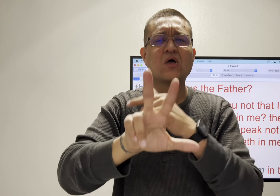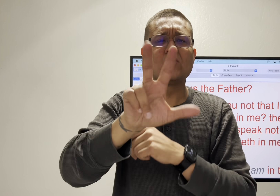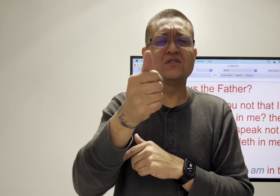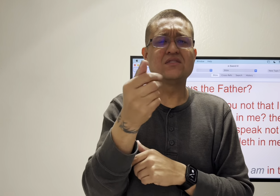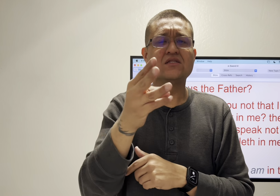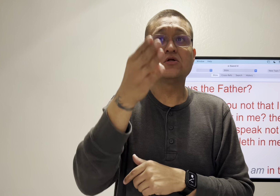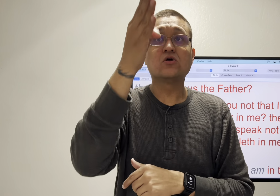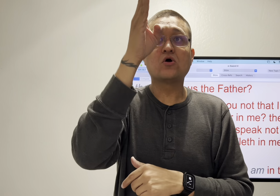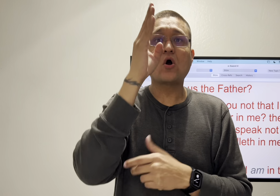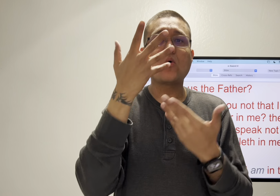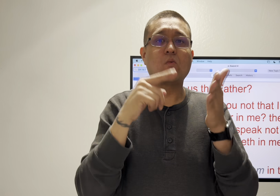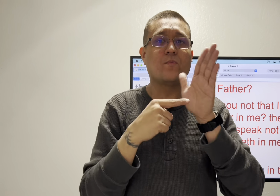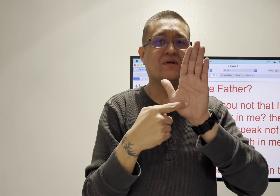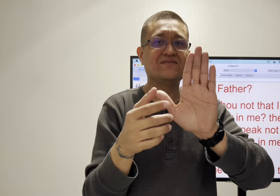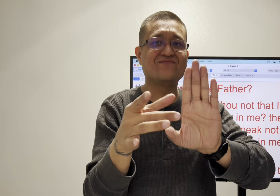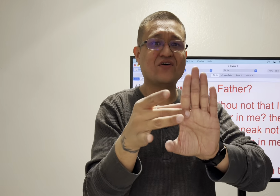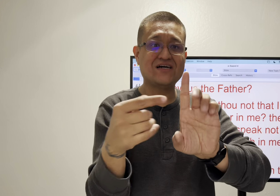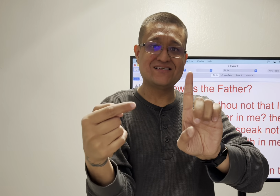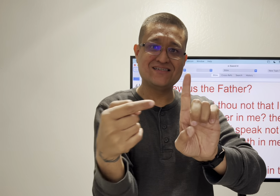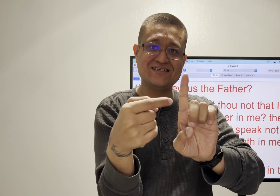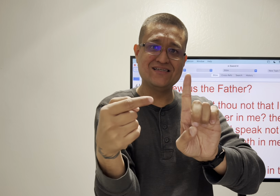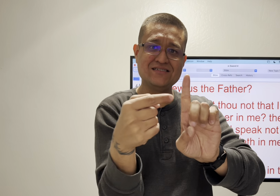And yesterday we talked about God being manifested into flesh.